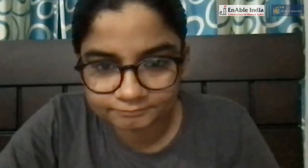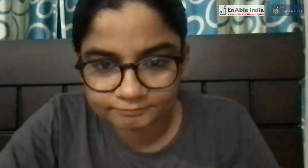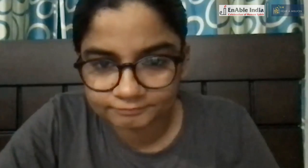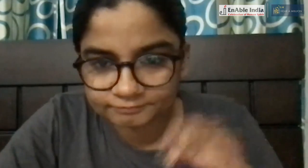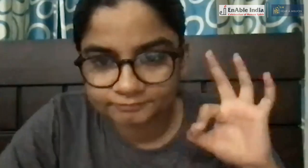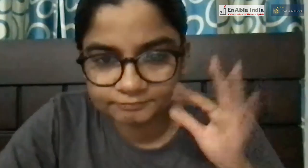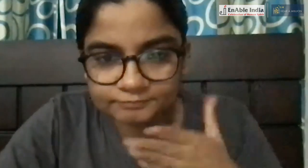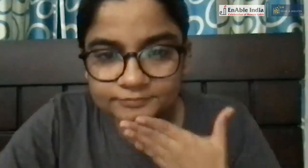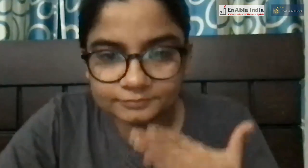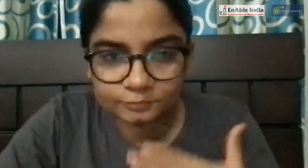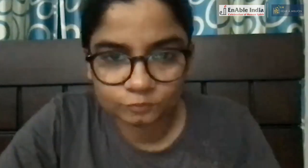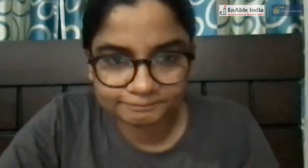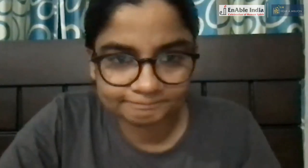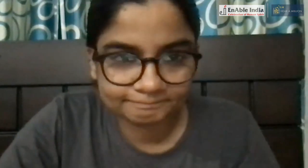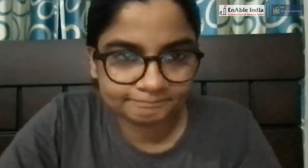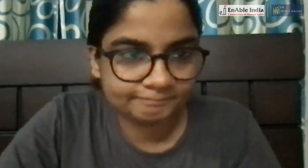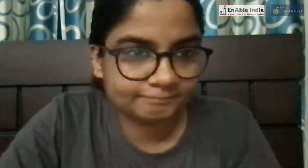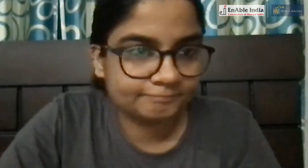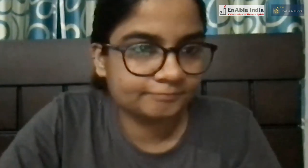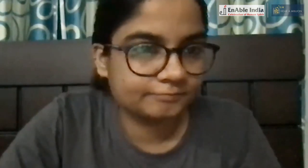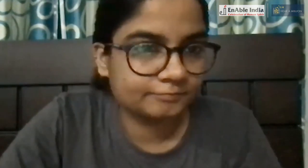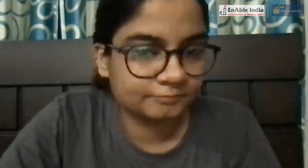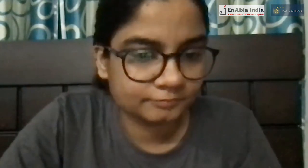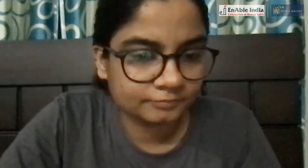Okay, great. Thank you.